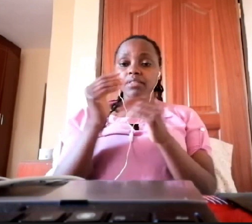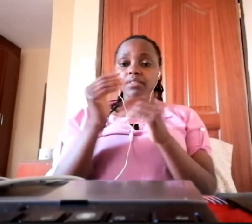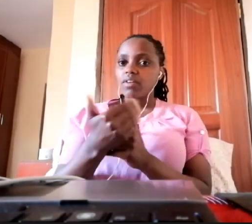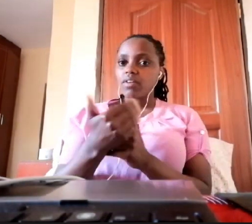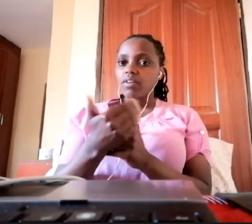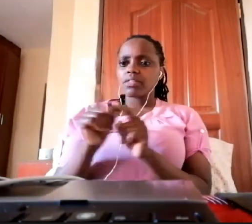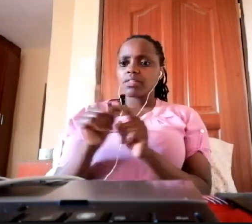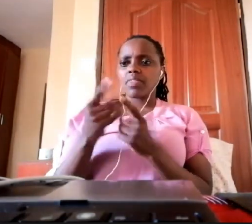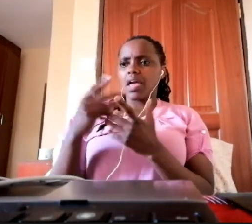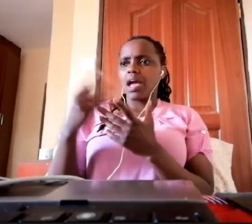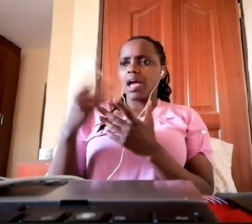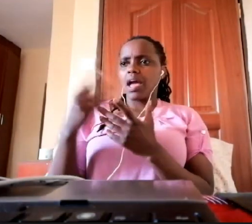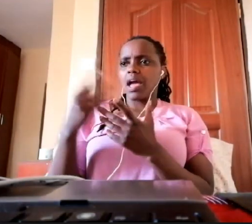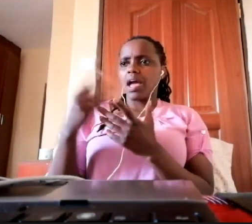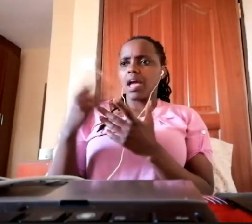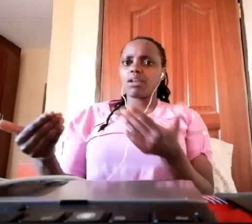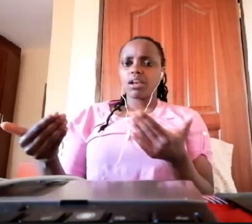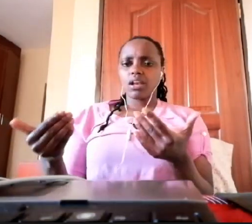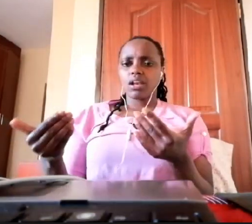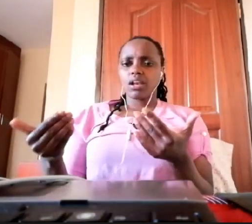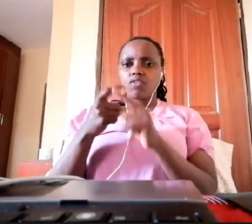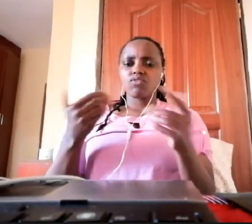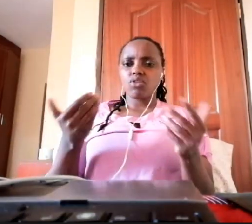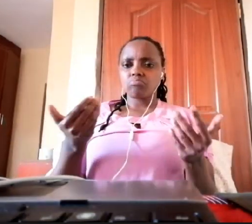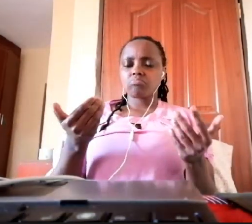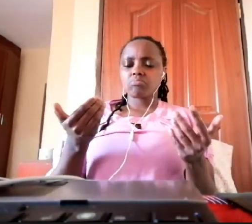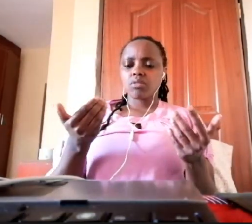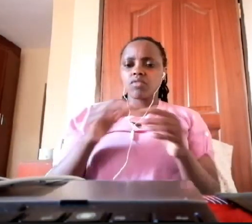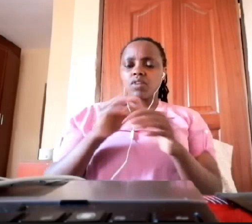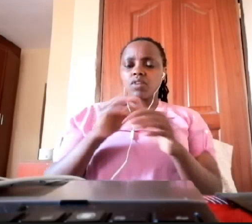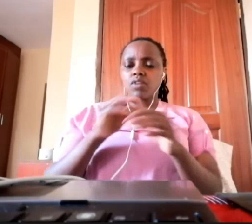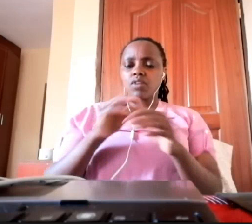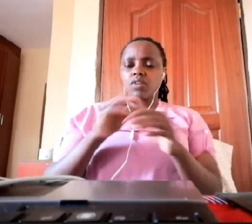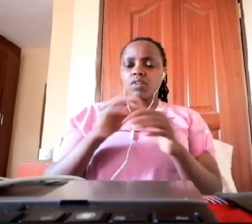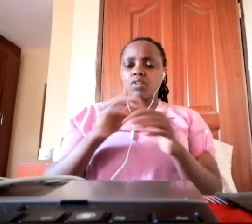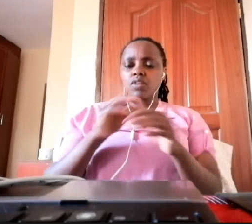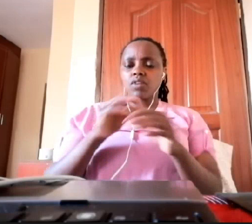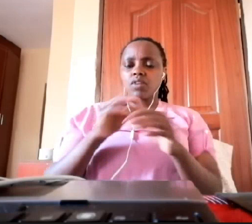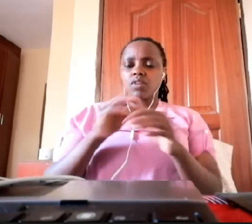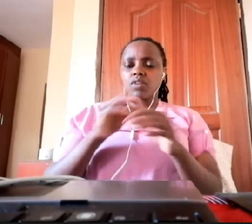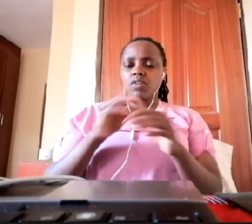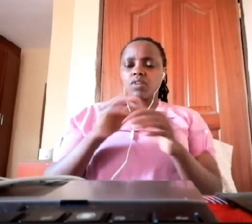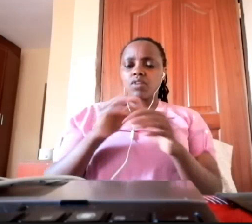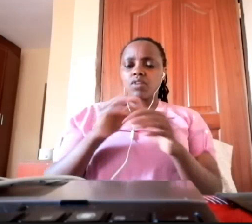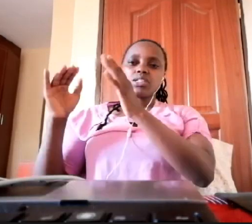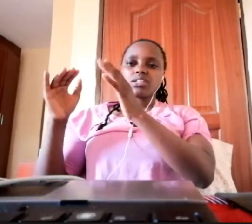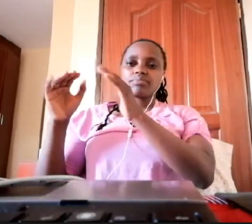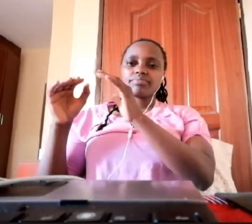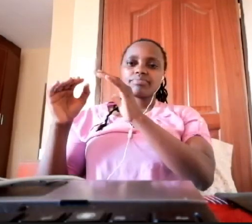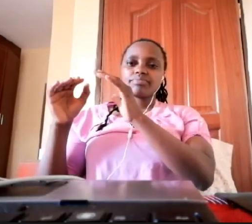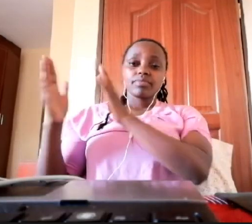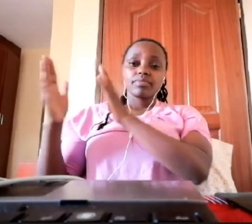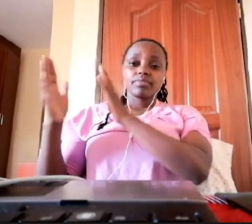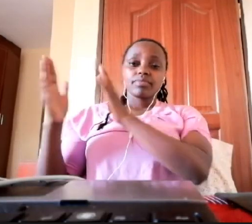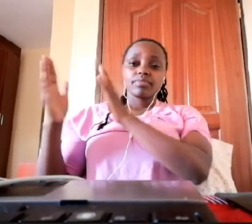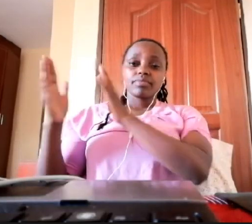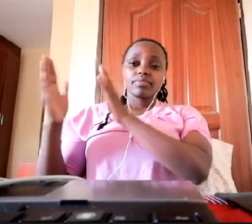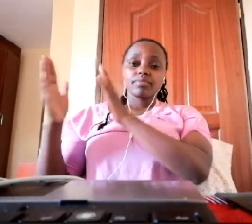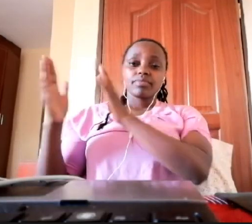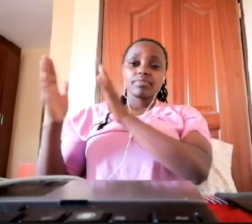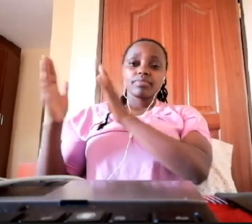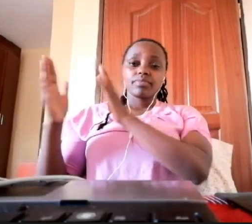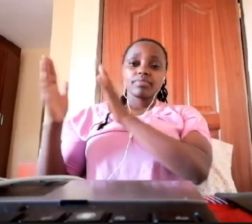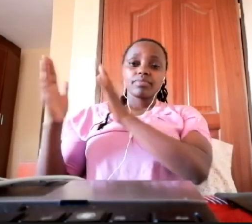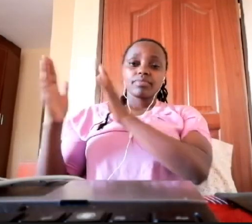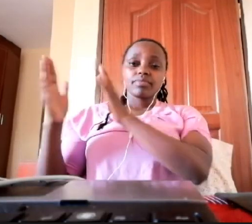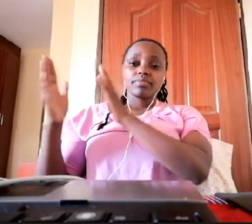attacked from our defense and security forces. Concerning the preparation